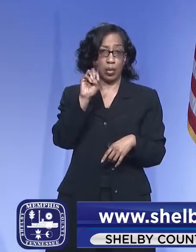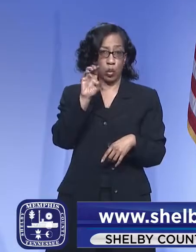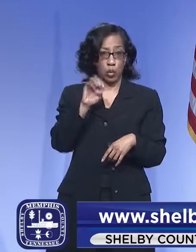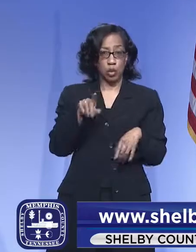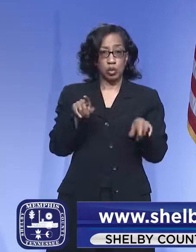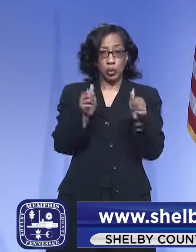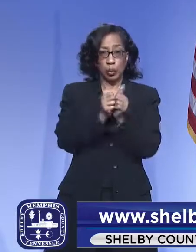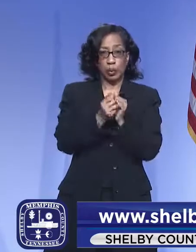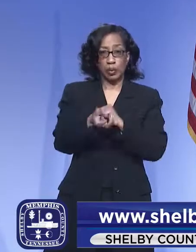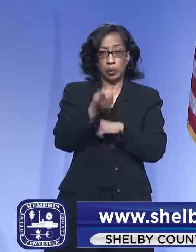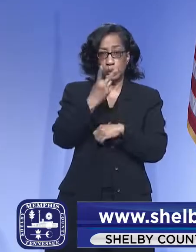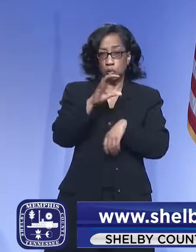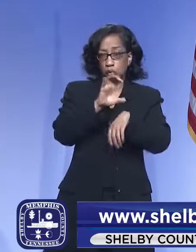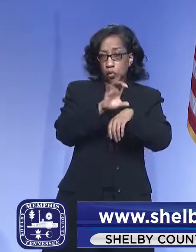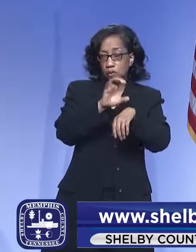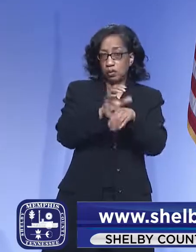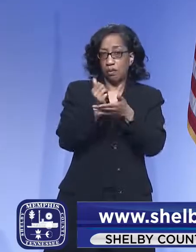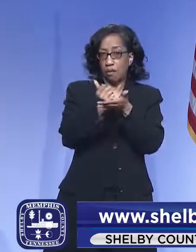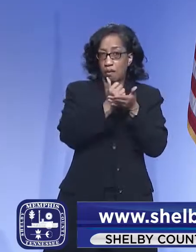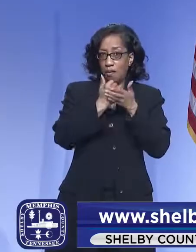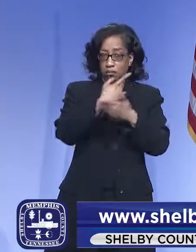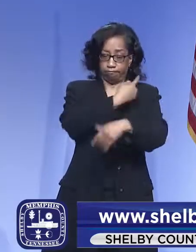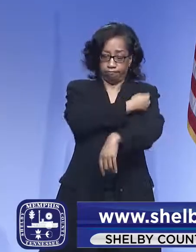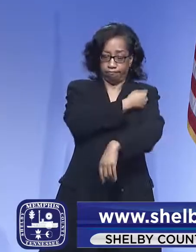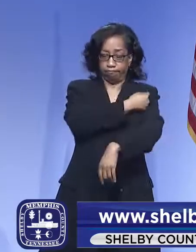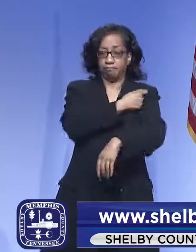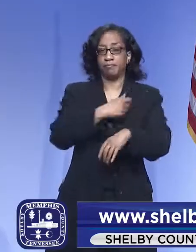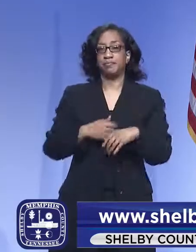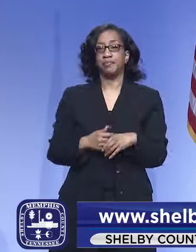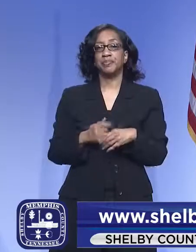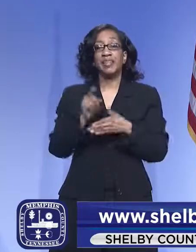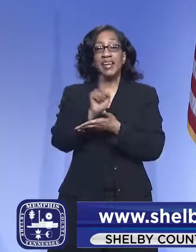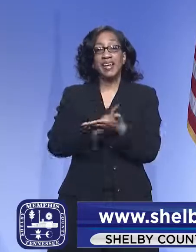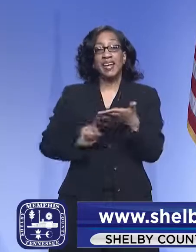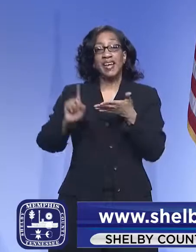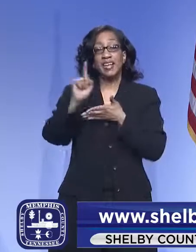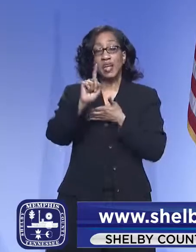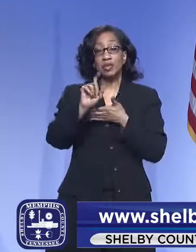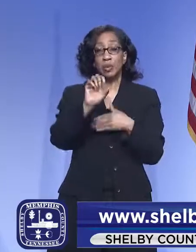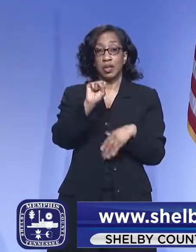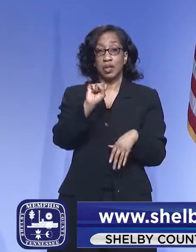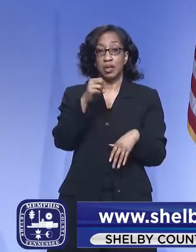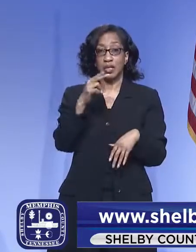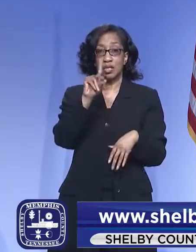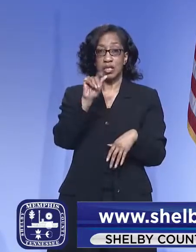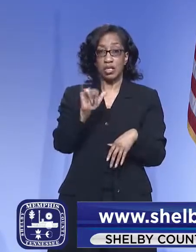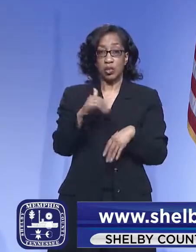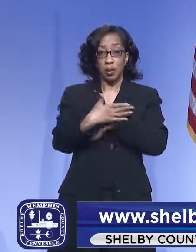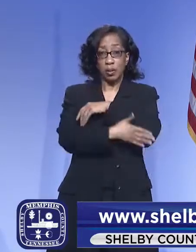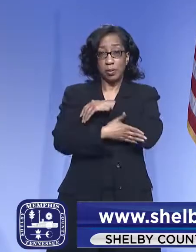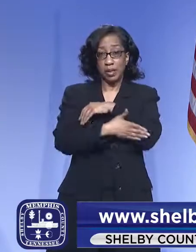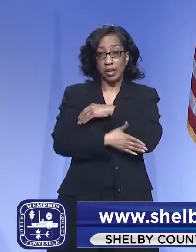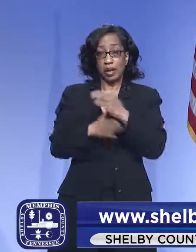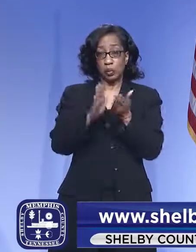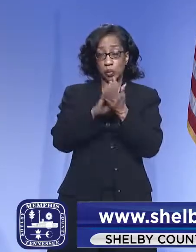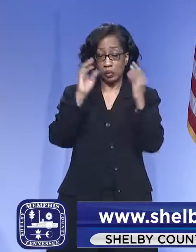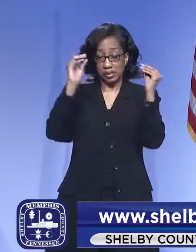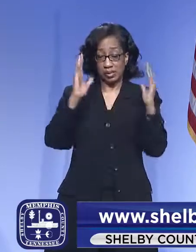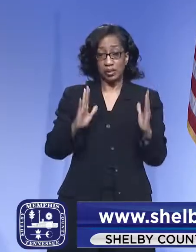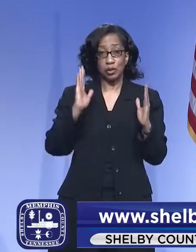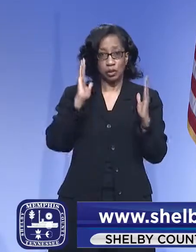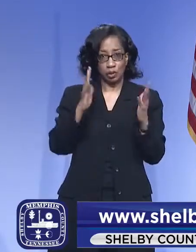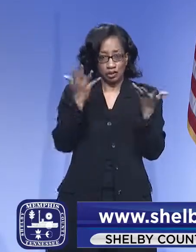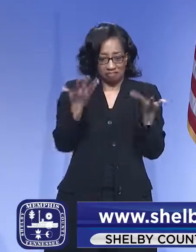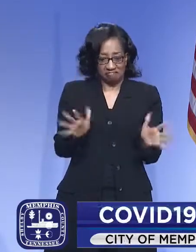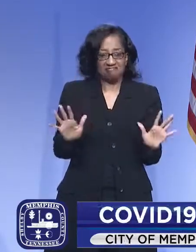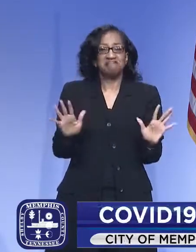Mount Moriah East churches. Next week, we'll finish vaccinating Shelby County school teachers, and we're going to offer some new first